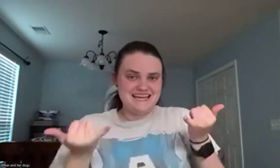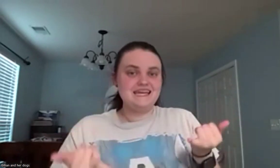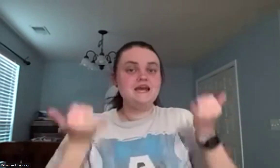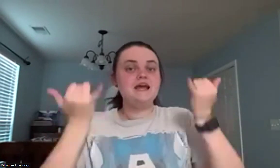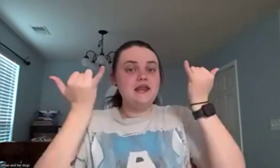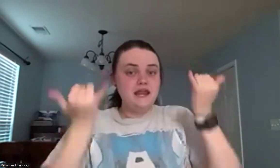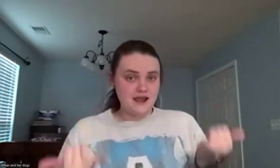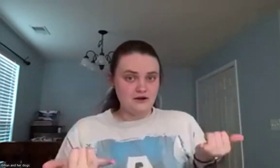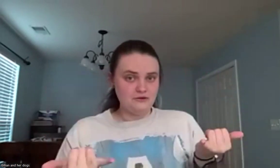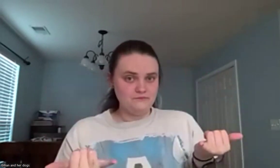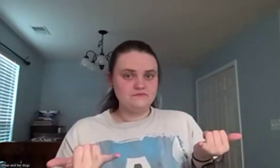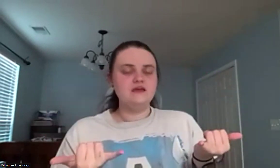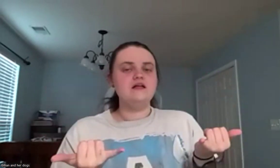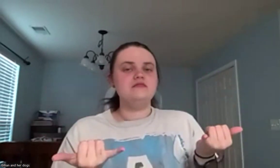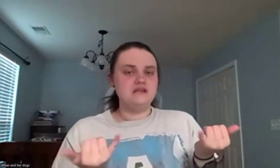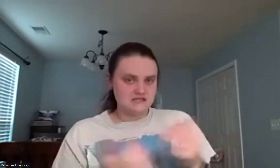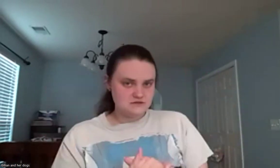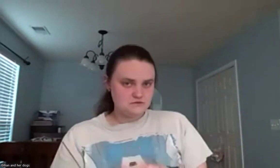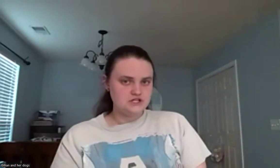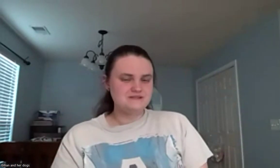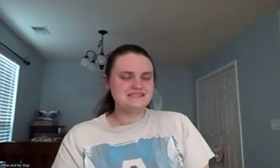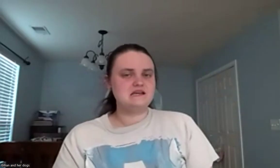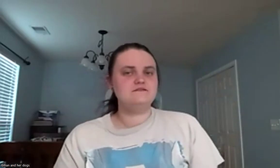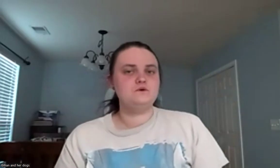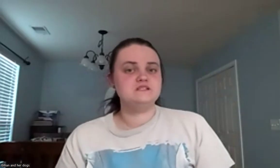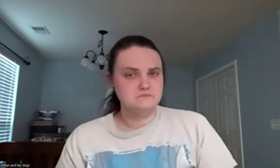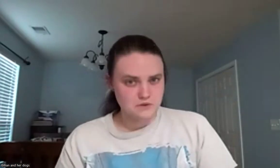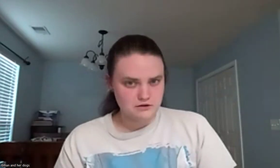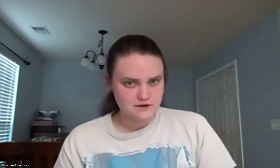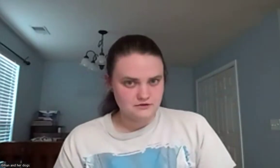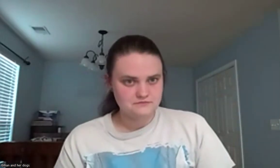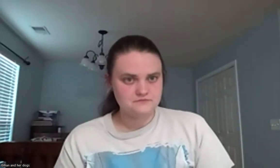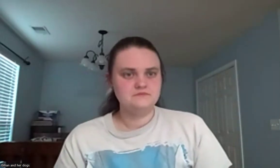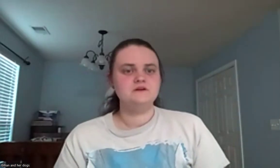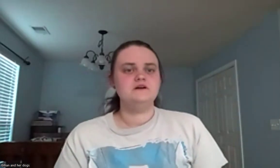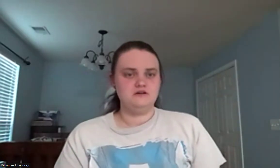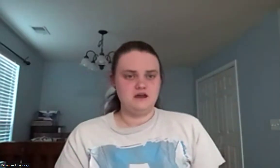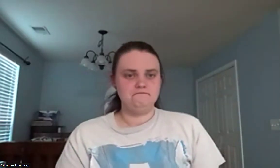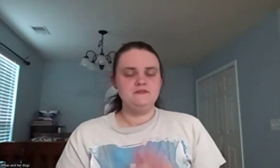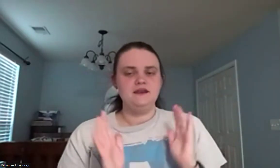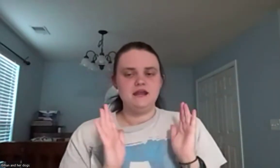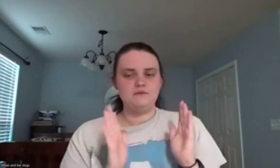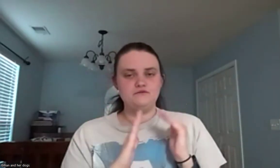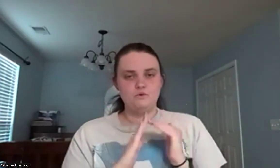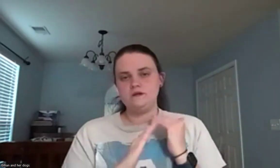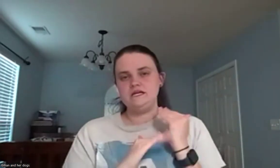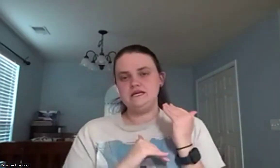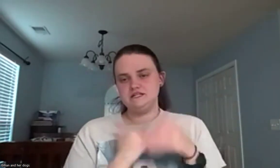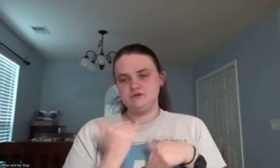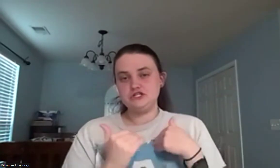today and now. The next thing we're going to do is the sign for tomorrow. Okay. Now, before we get into it and I show